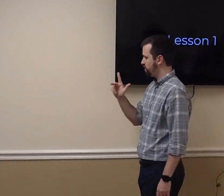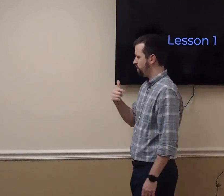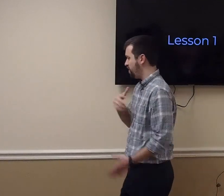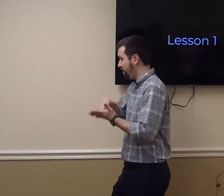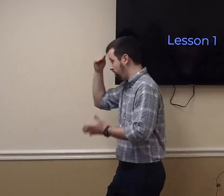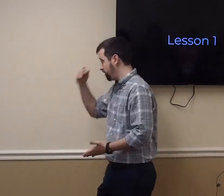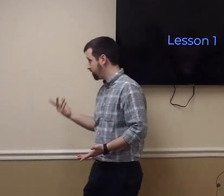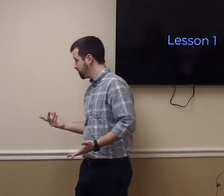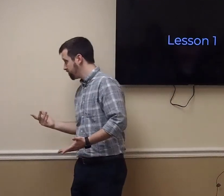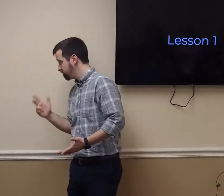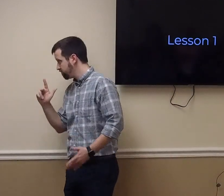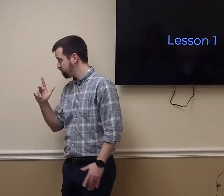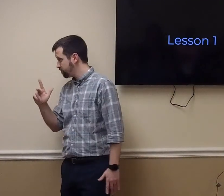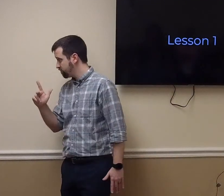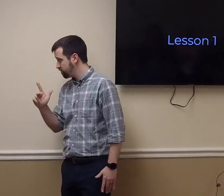That's how I learned it.